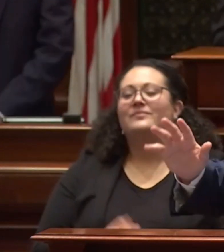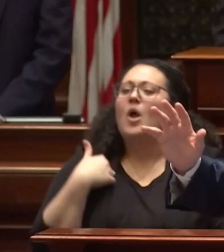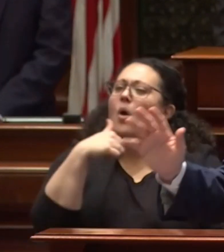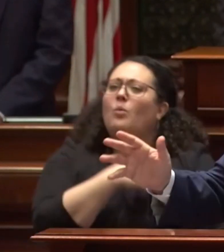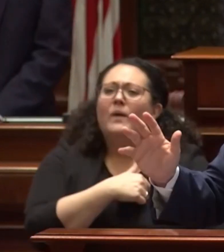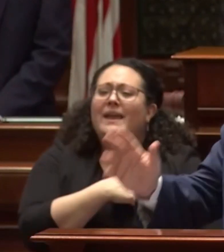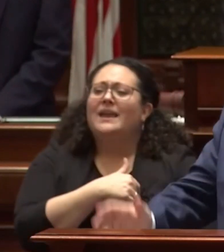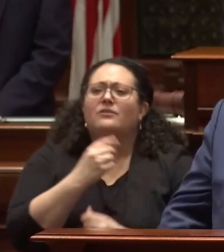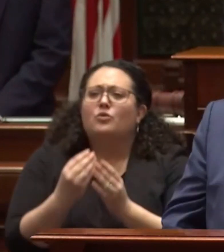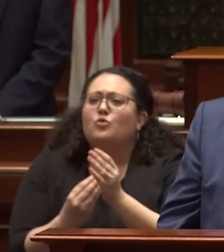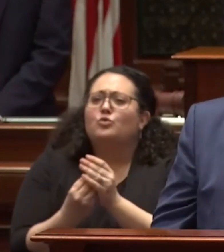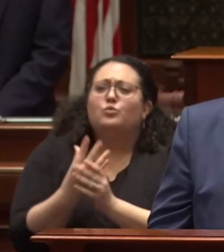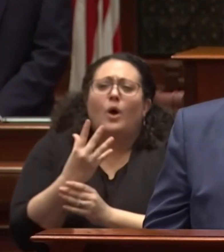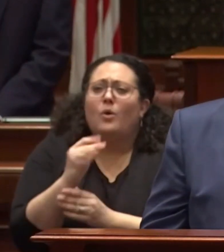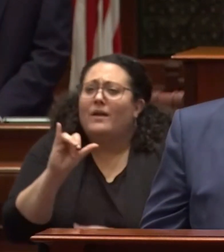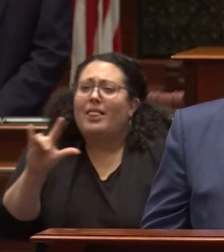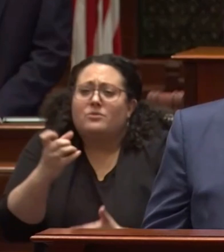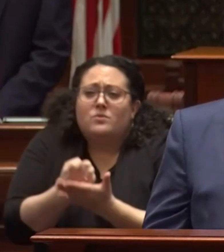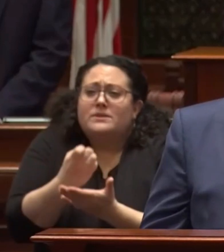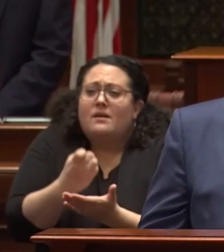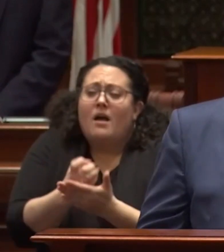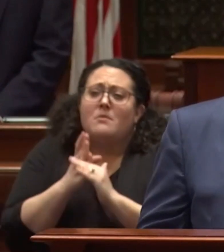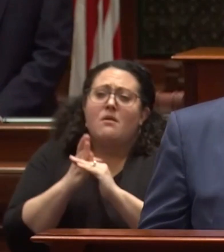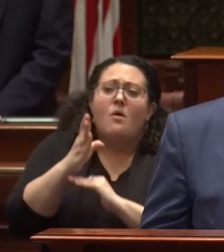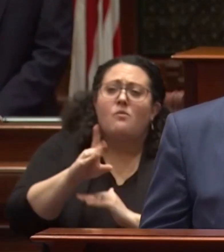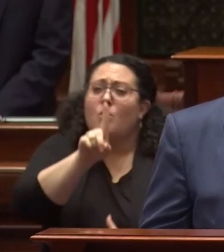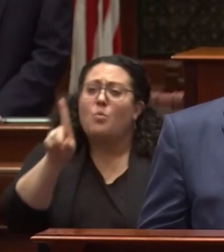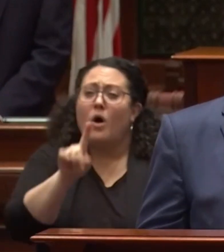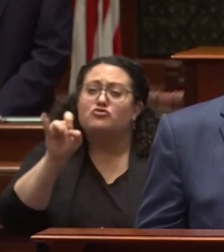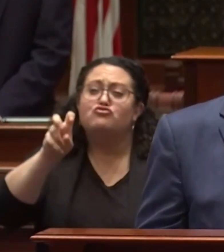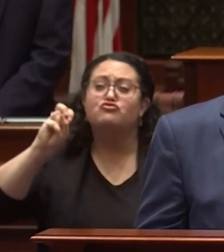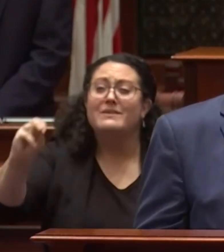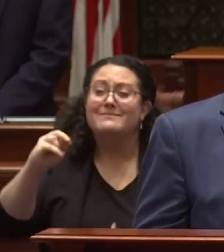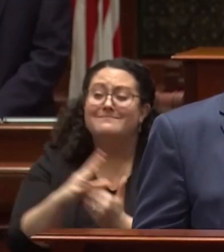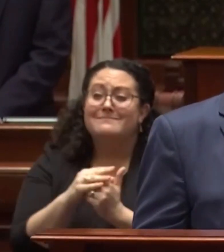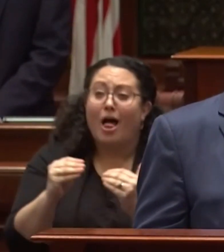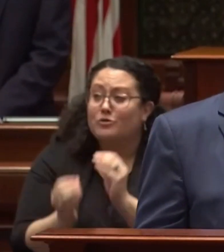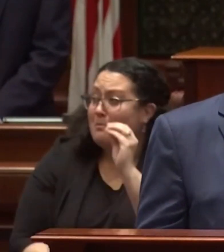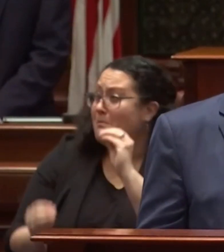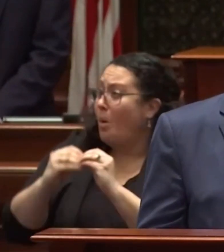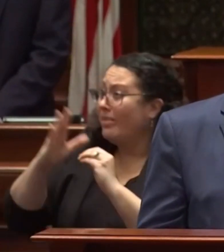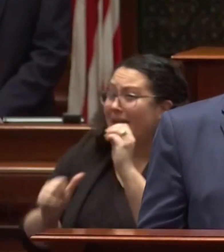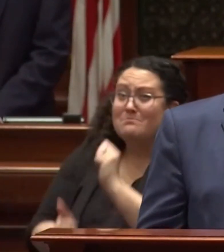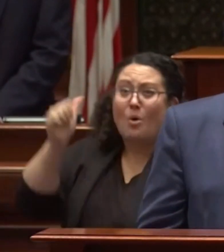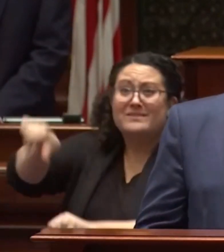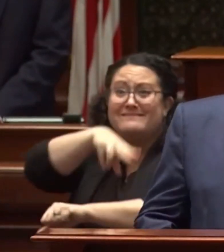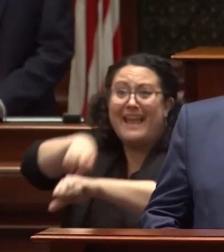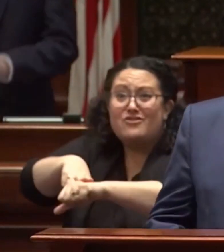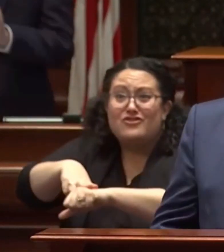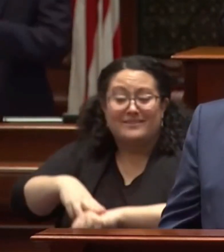We've also grown Illinois' economy to over $1 trillion. That's more than most nations.